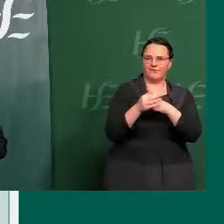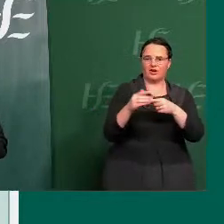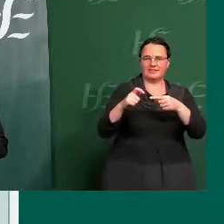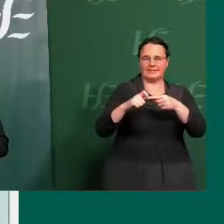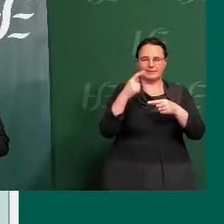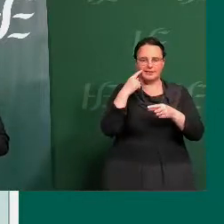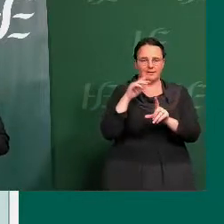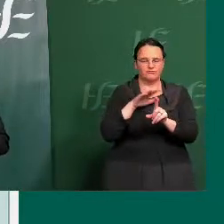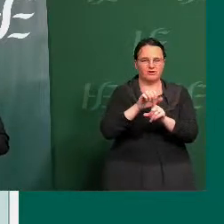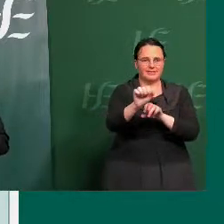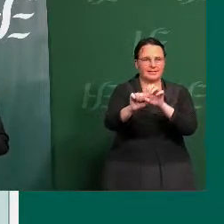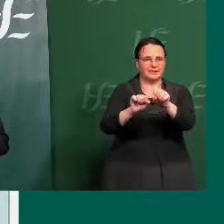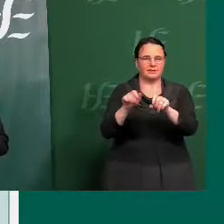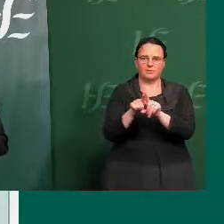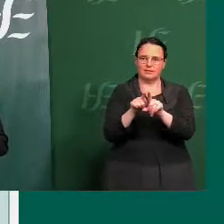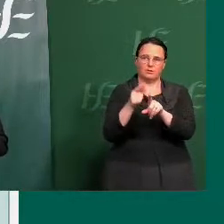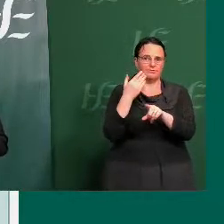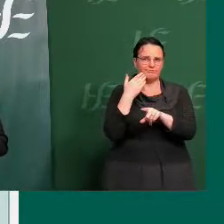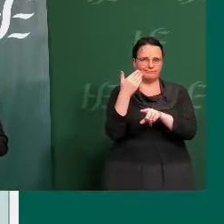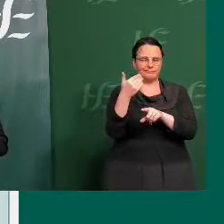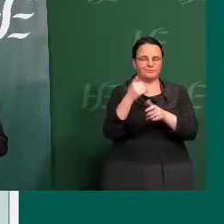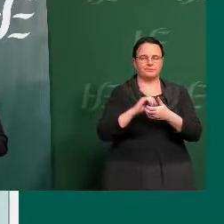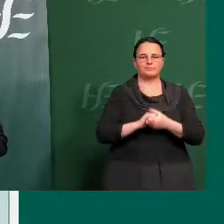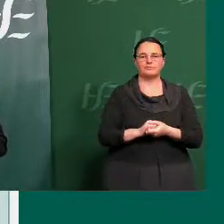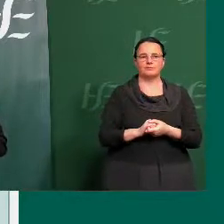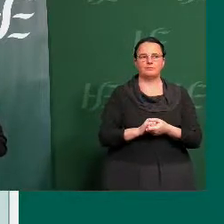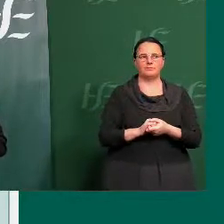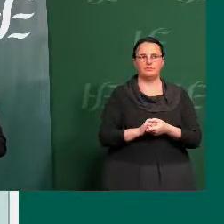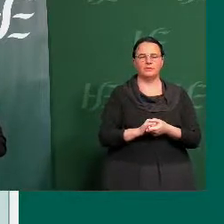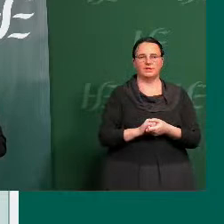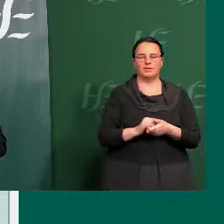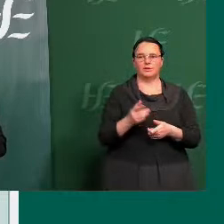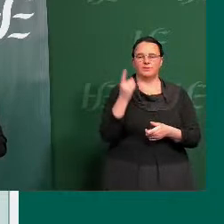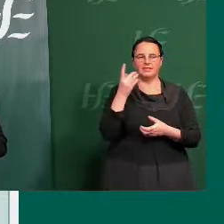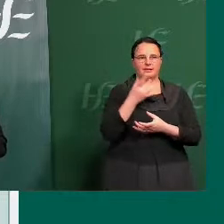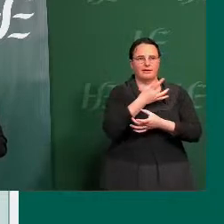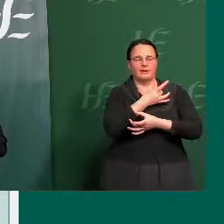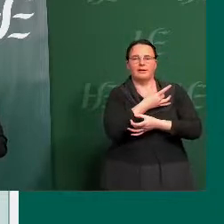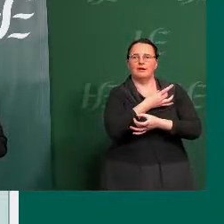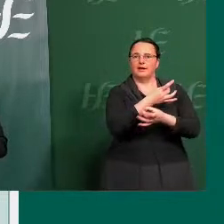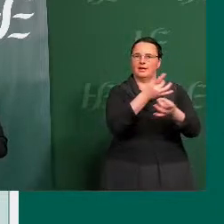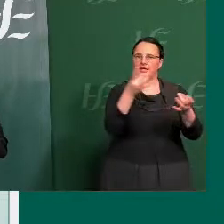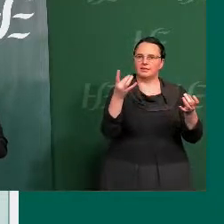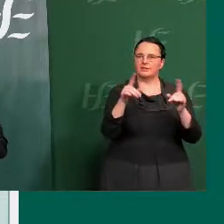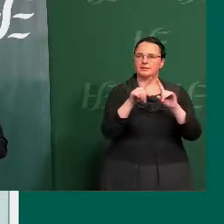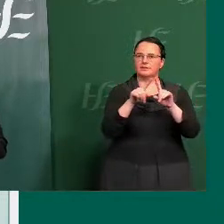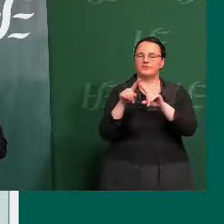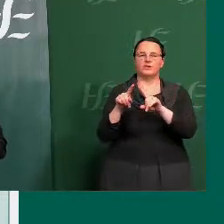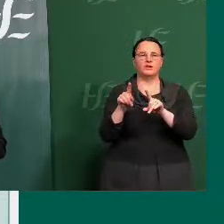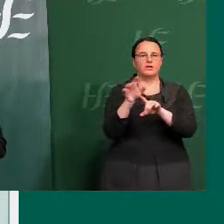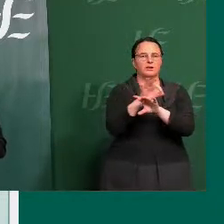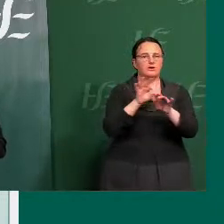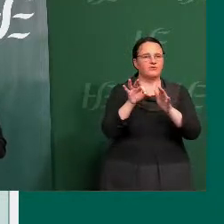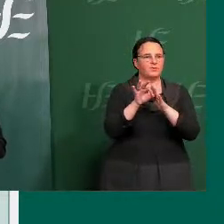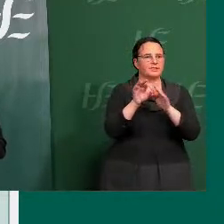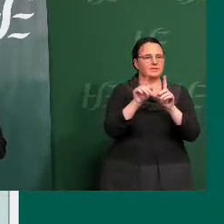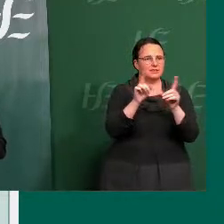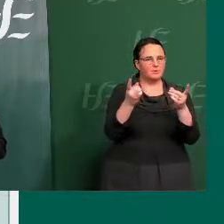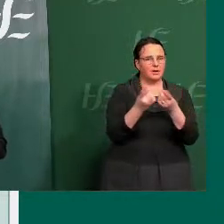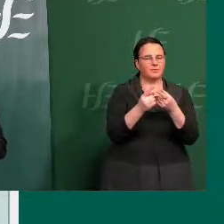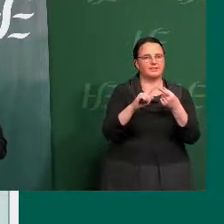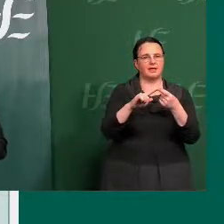tracing. We've had a request go out across all of the other government departments and public